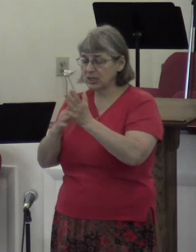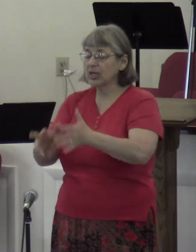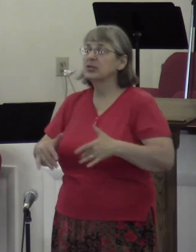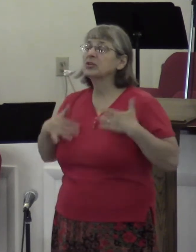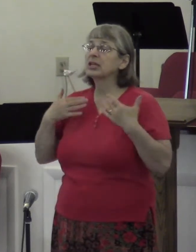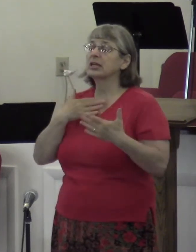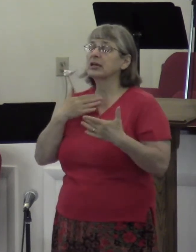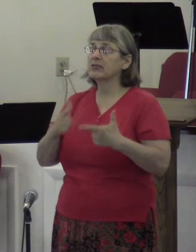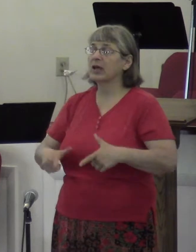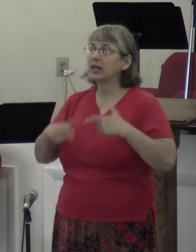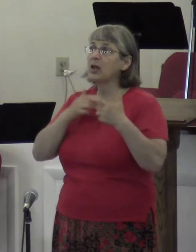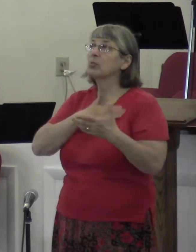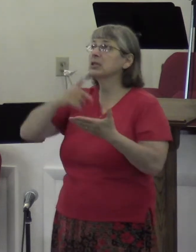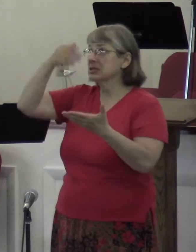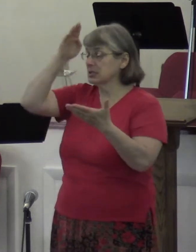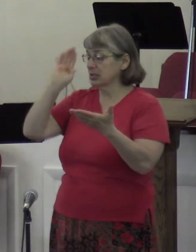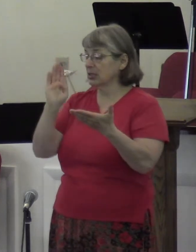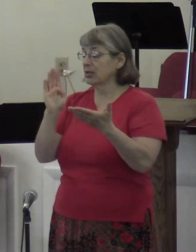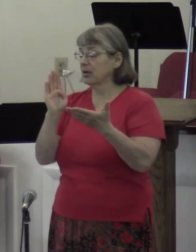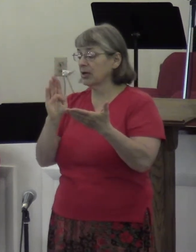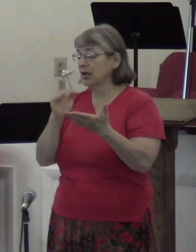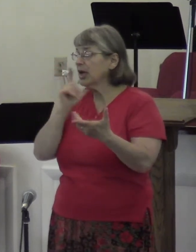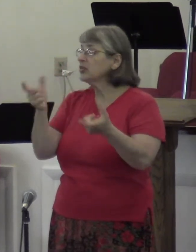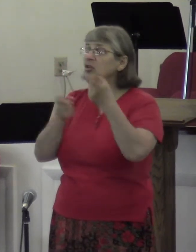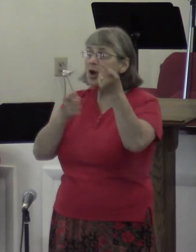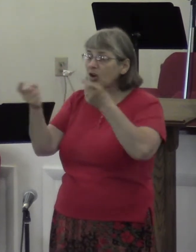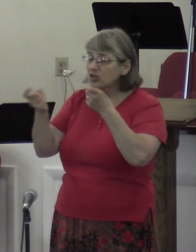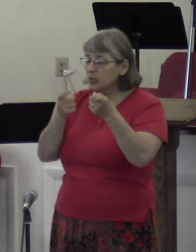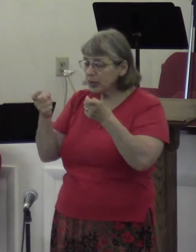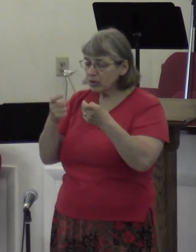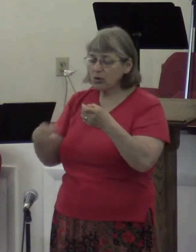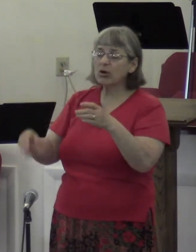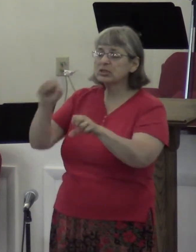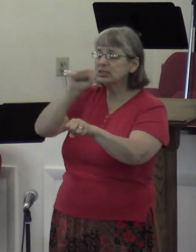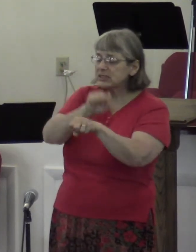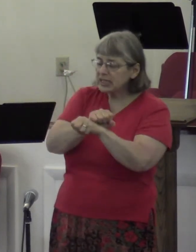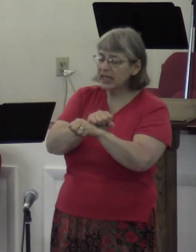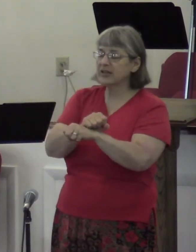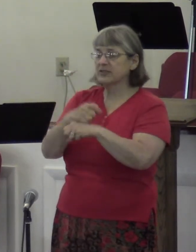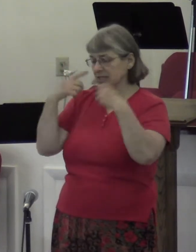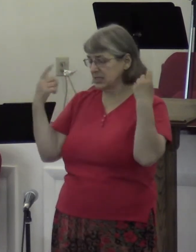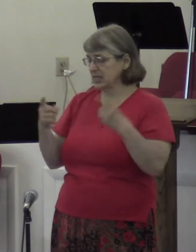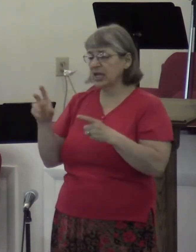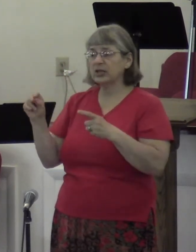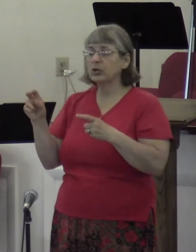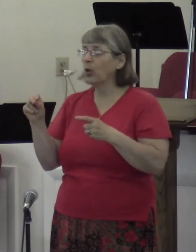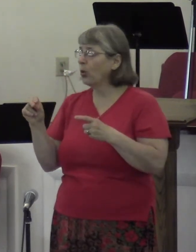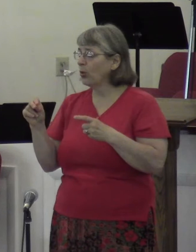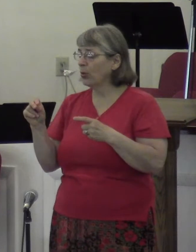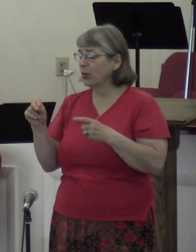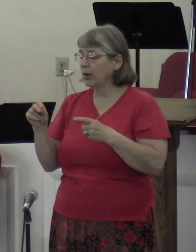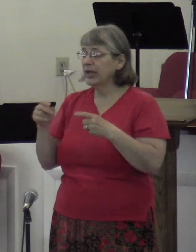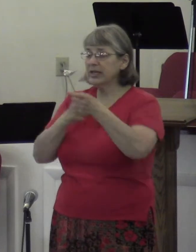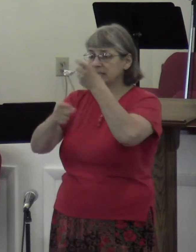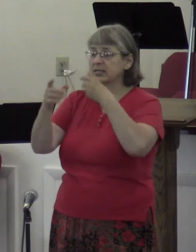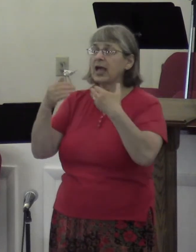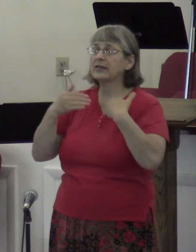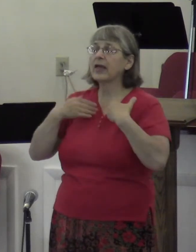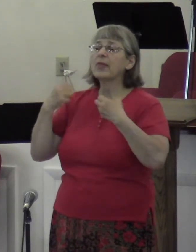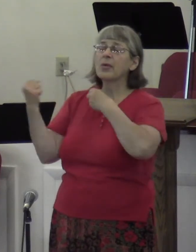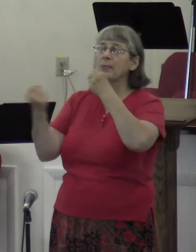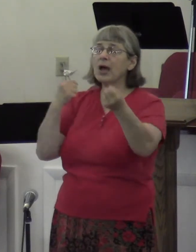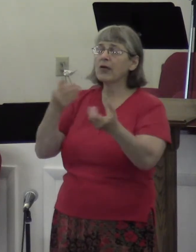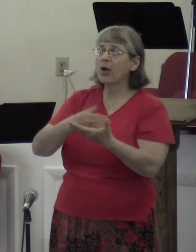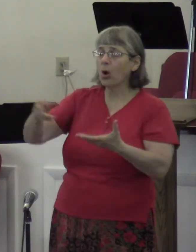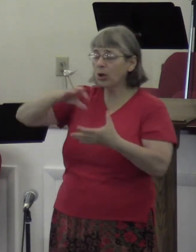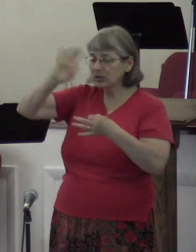pleasing to God. Not to be controlled and enslaved to sin, but to have the power of the Holy